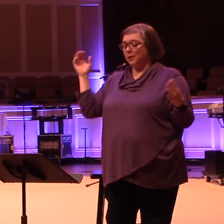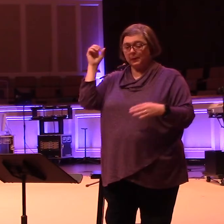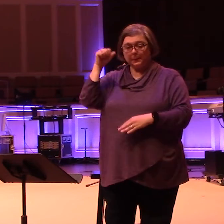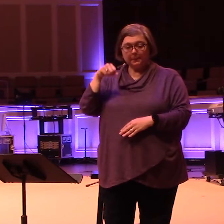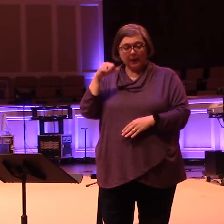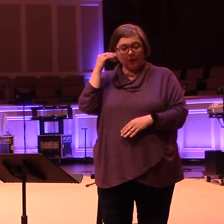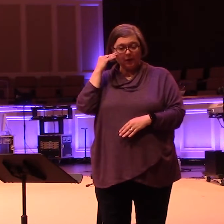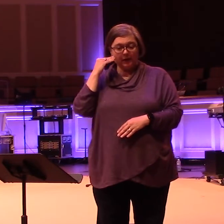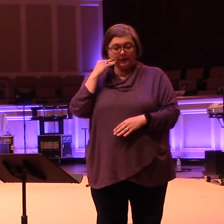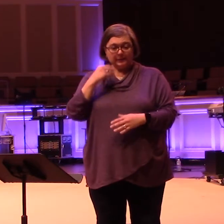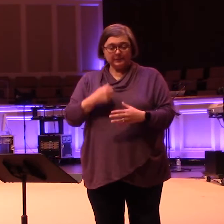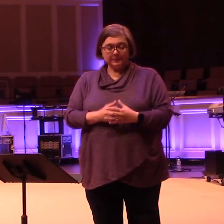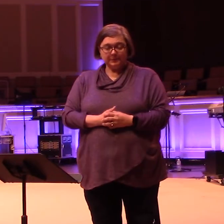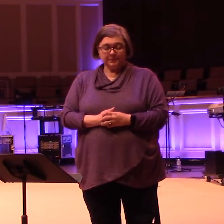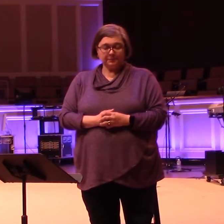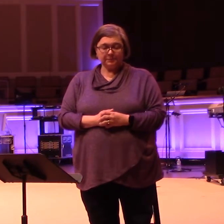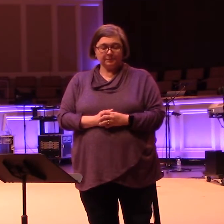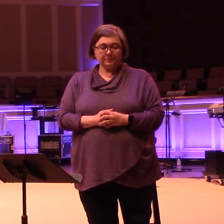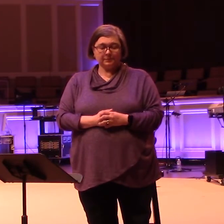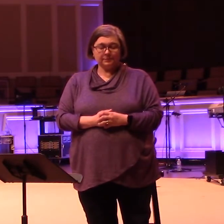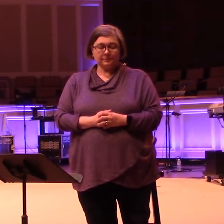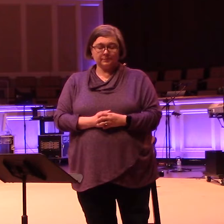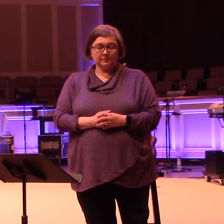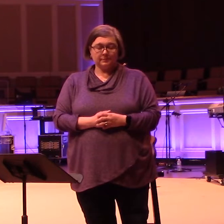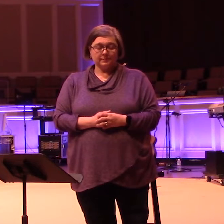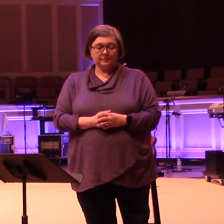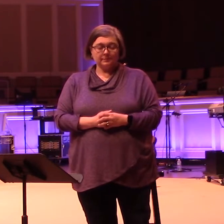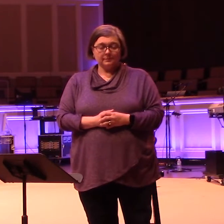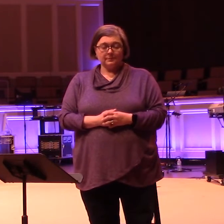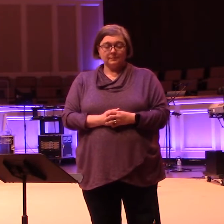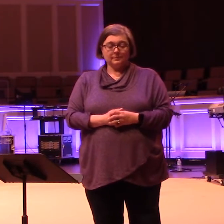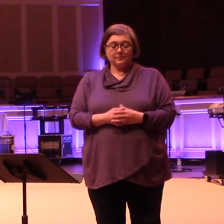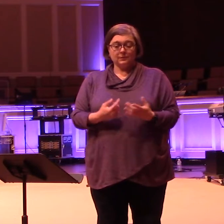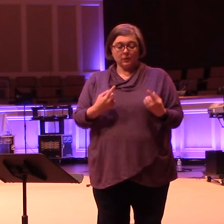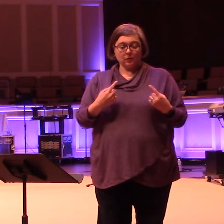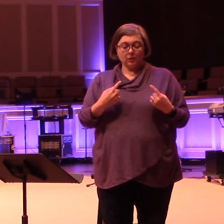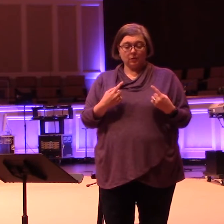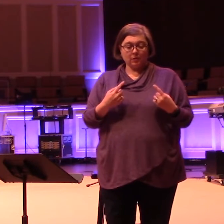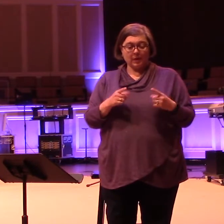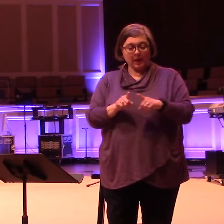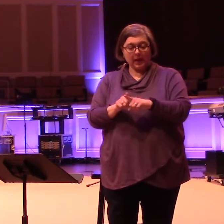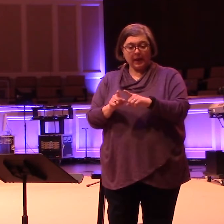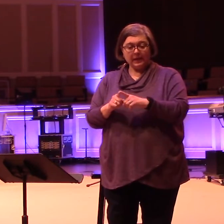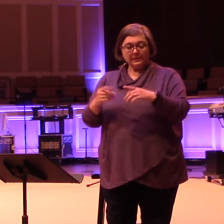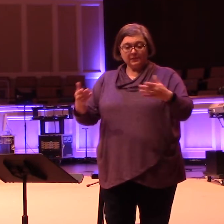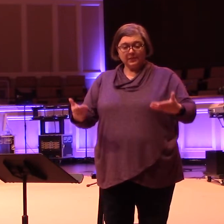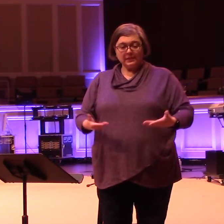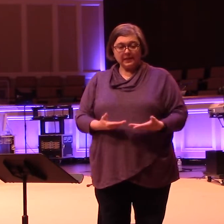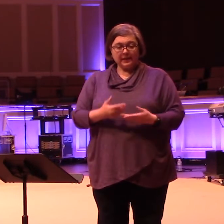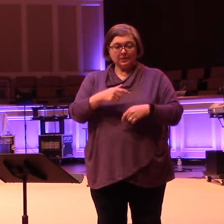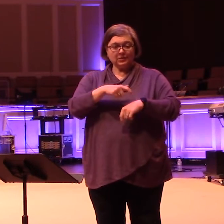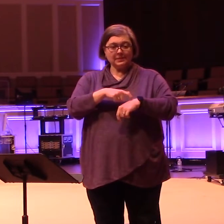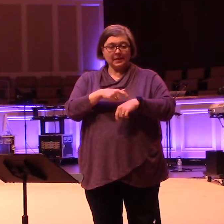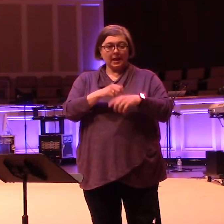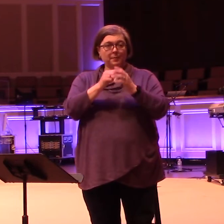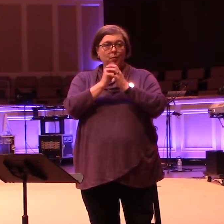bow your heads with me as our invitation and time of corporate worship draws to a conclusion?